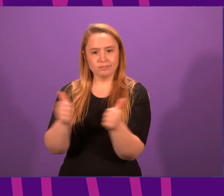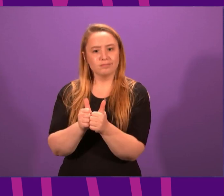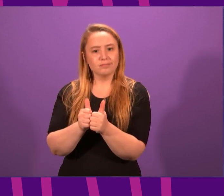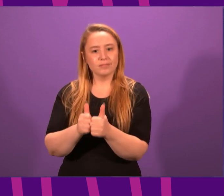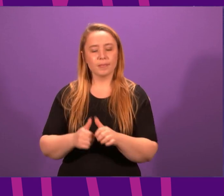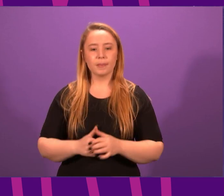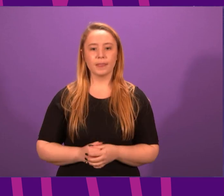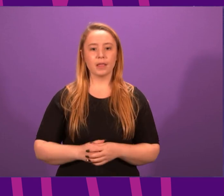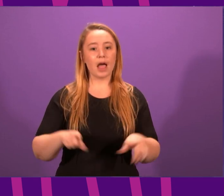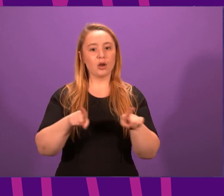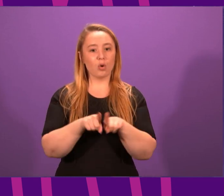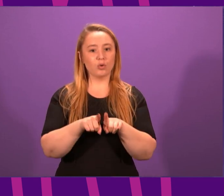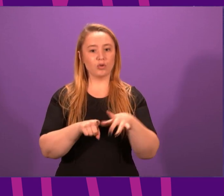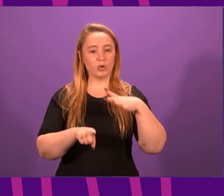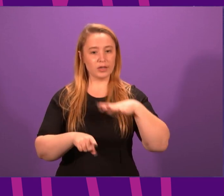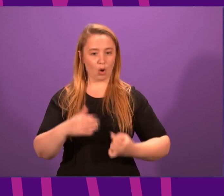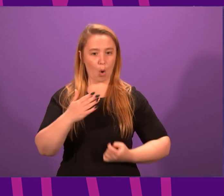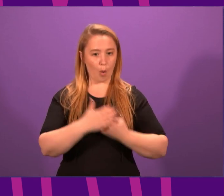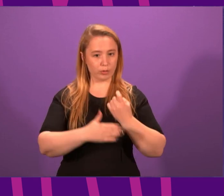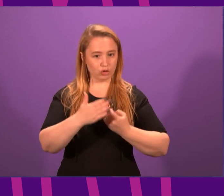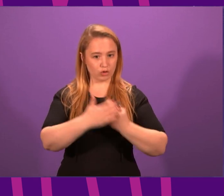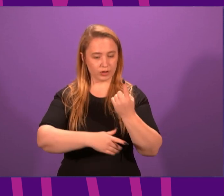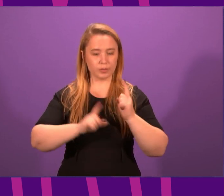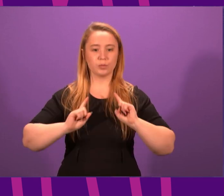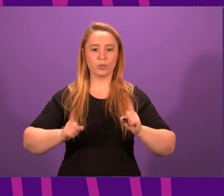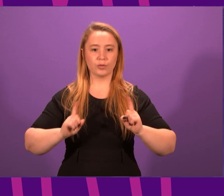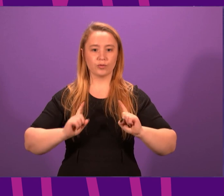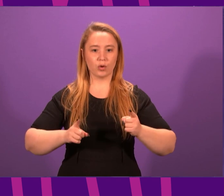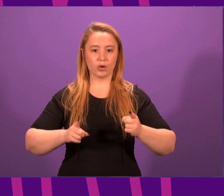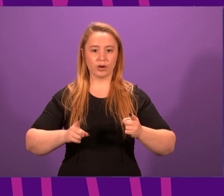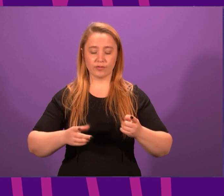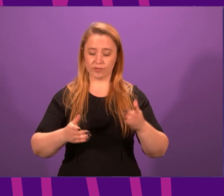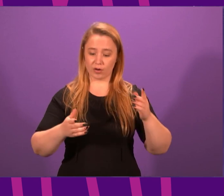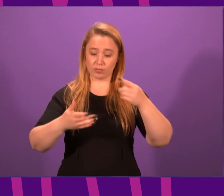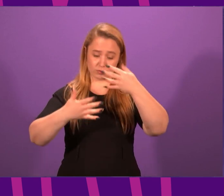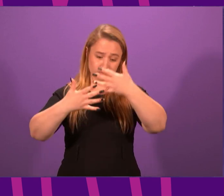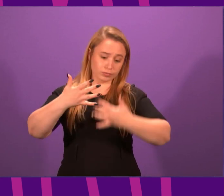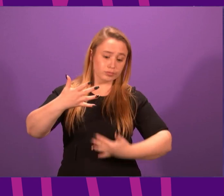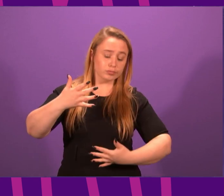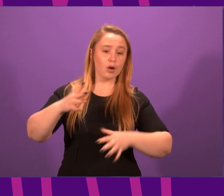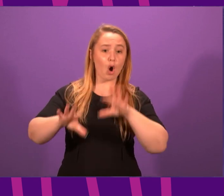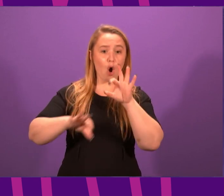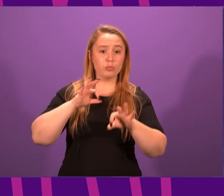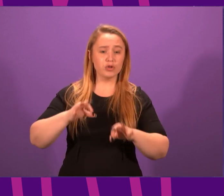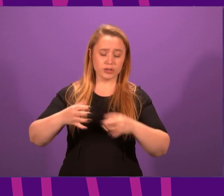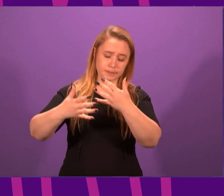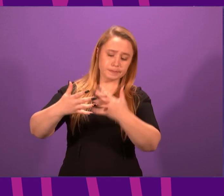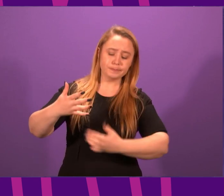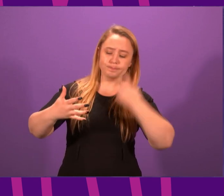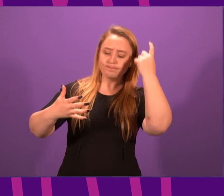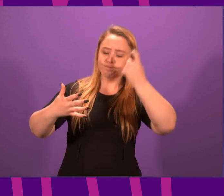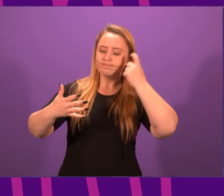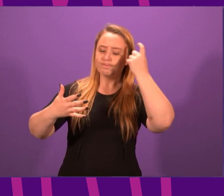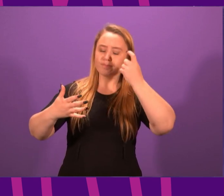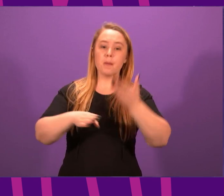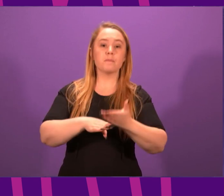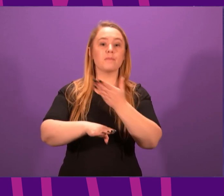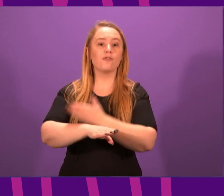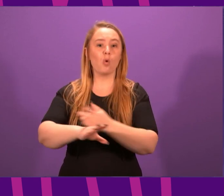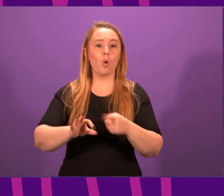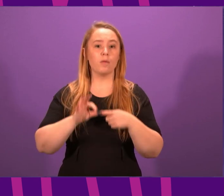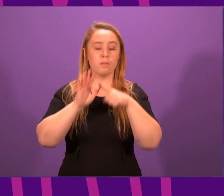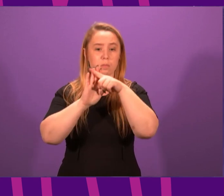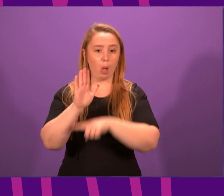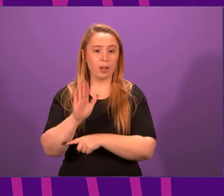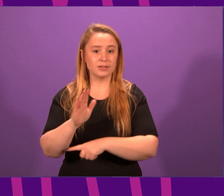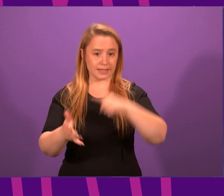the opportunity to consider all of the options that government is considering before they make a policy proposal